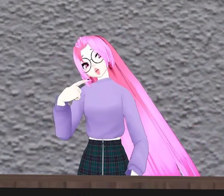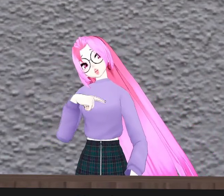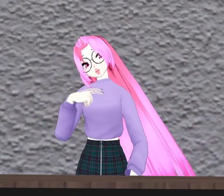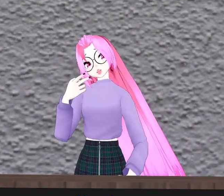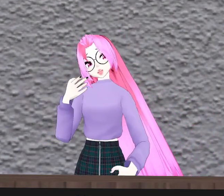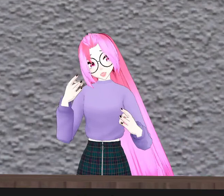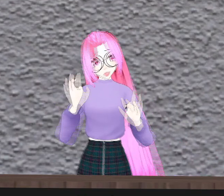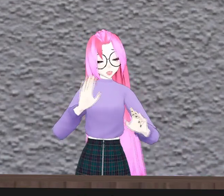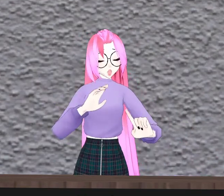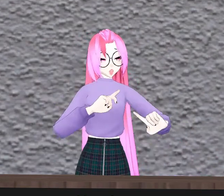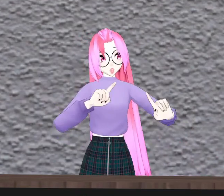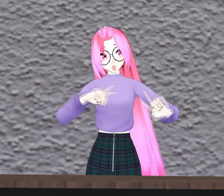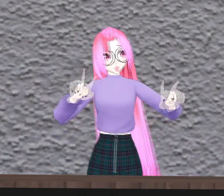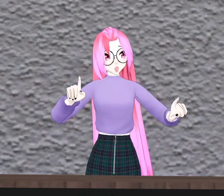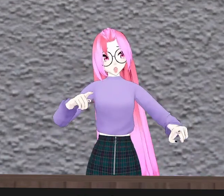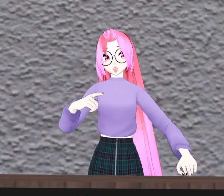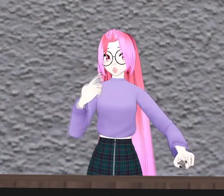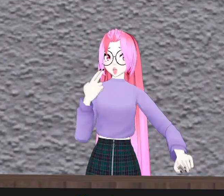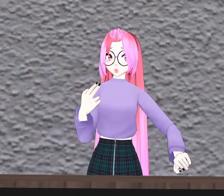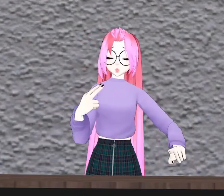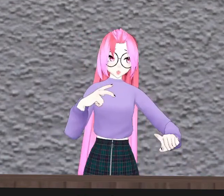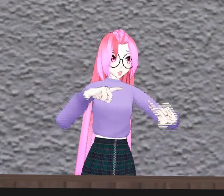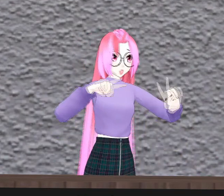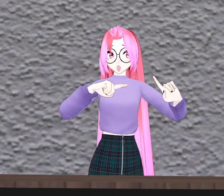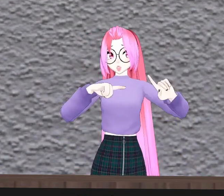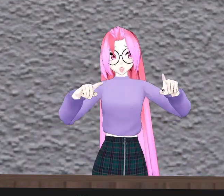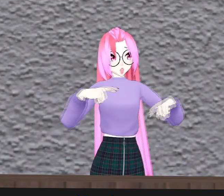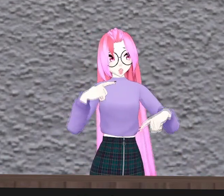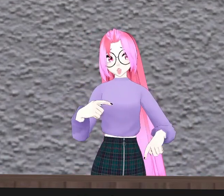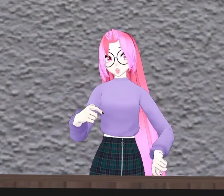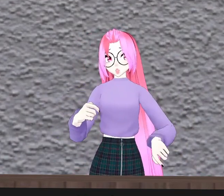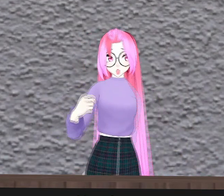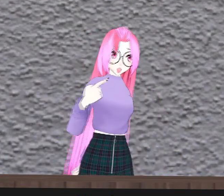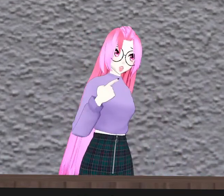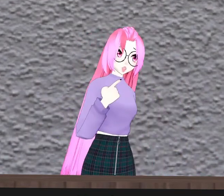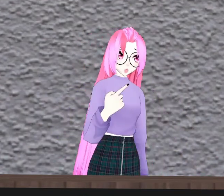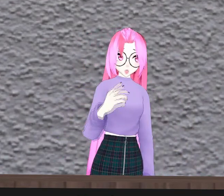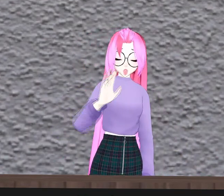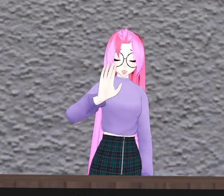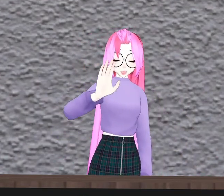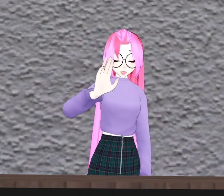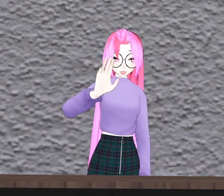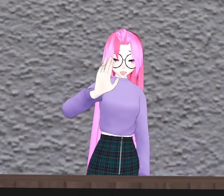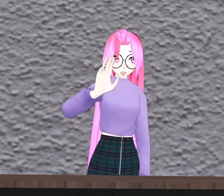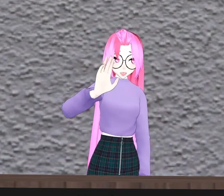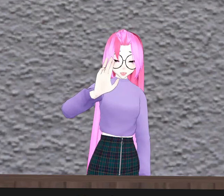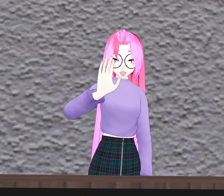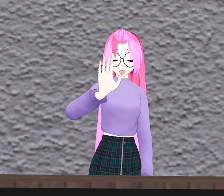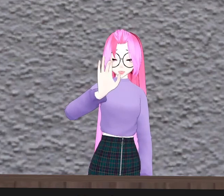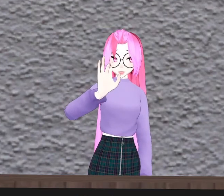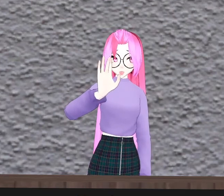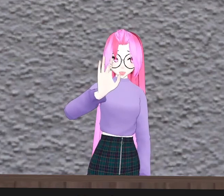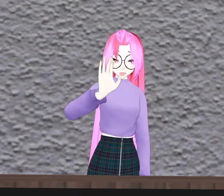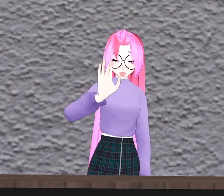I hate all the different variations. I've seen so many different variations. I've seen 25, 25,